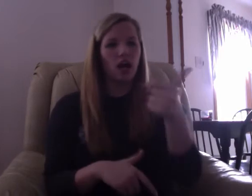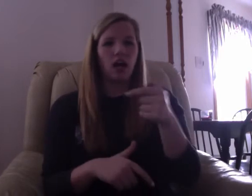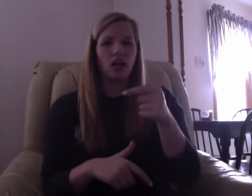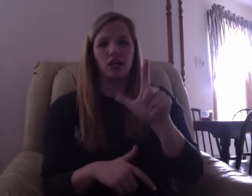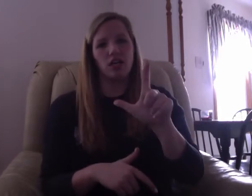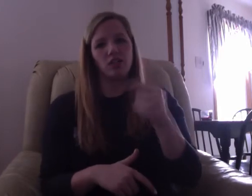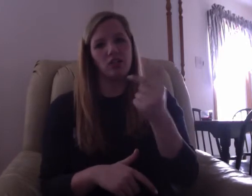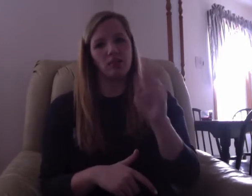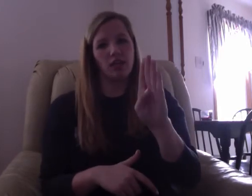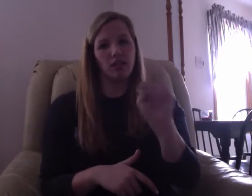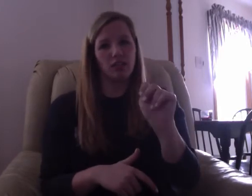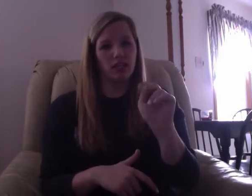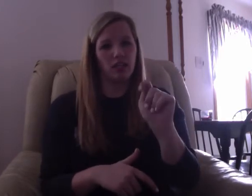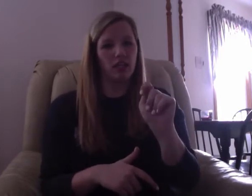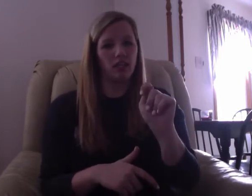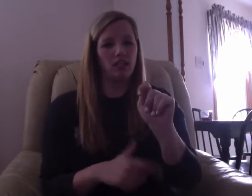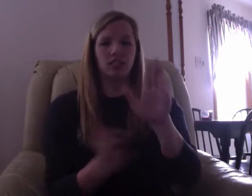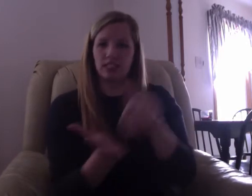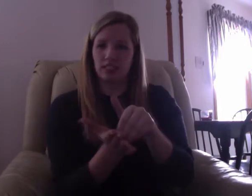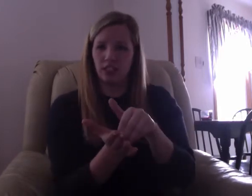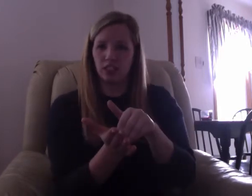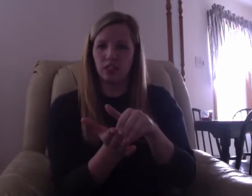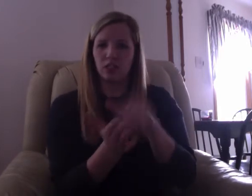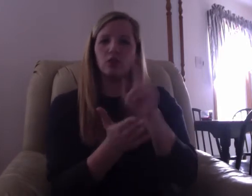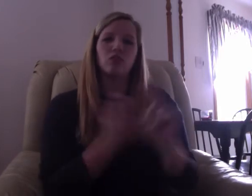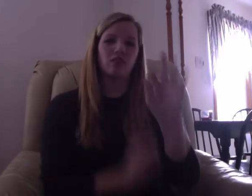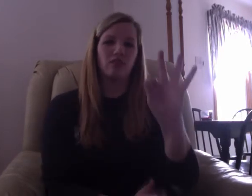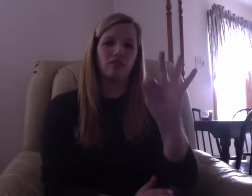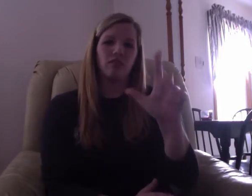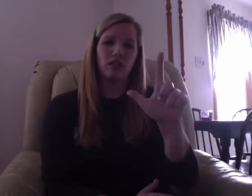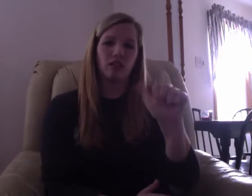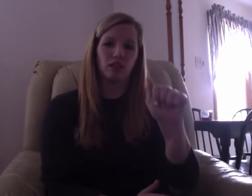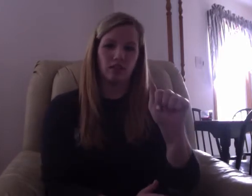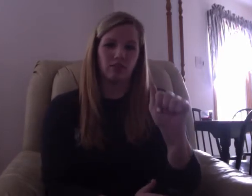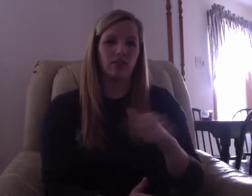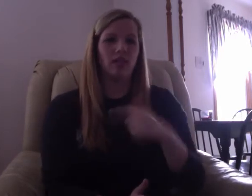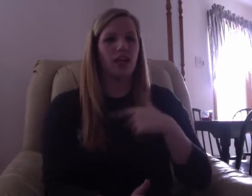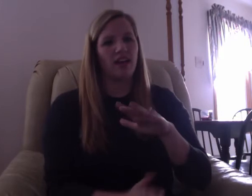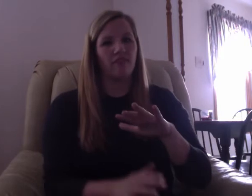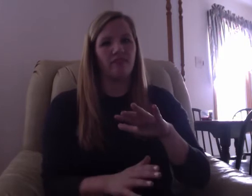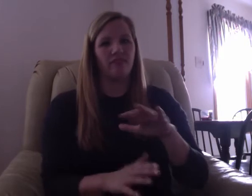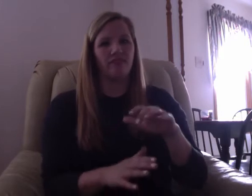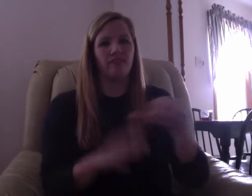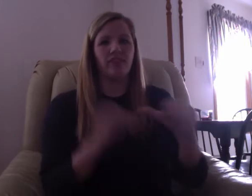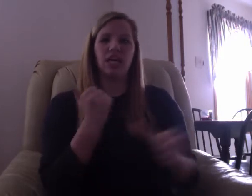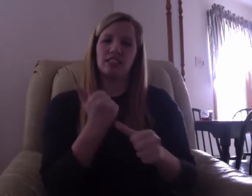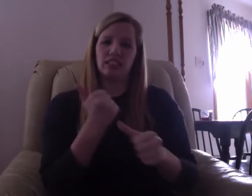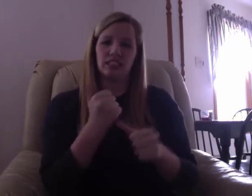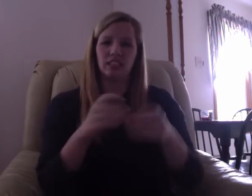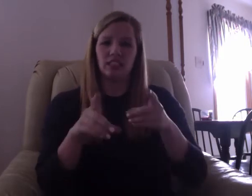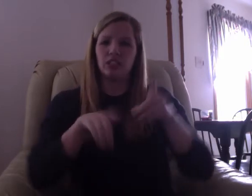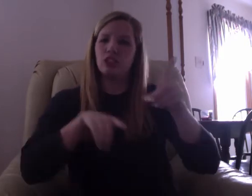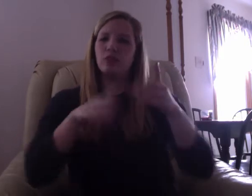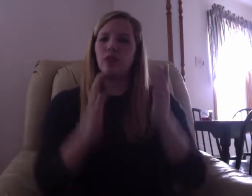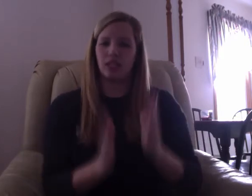center is the University of Florida, and they only have an assistant director. Some of the things that we accomplish include speaking